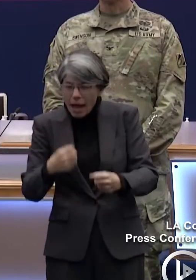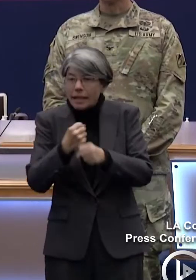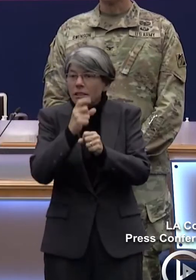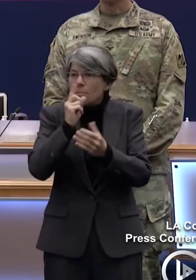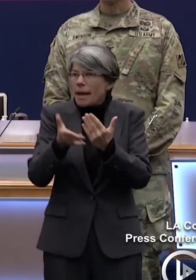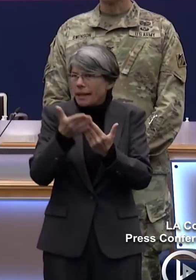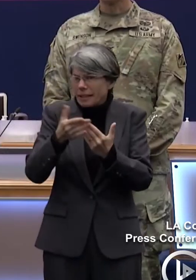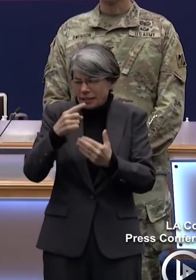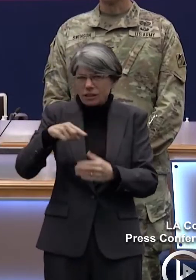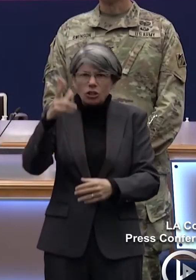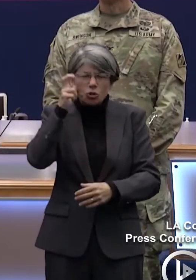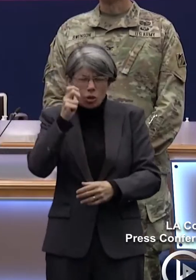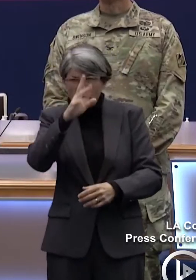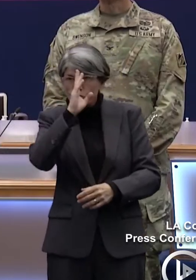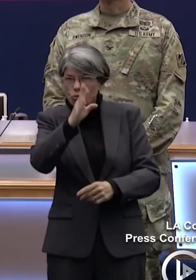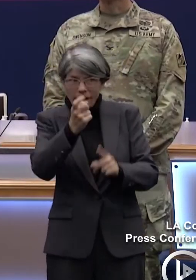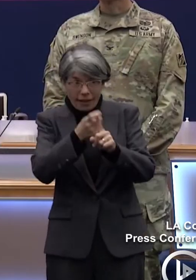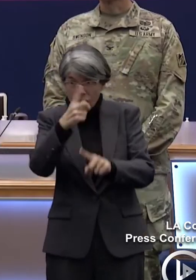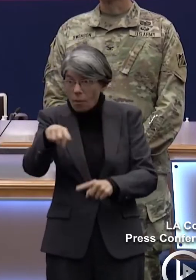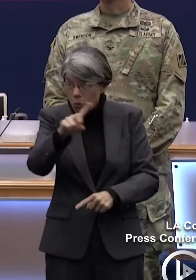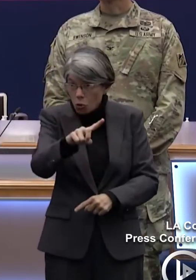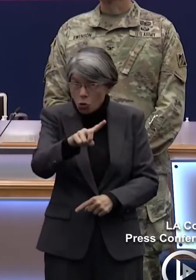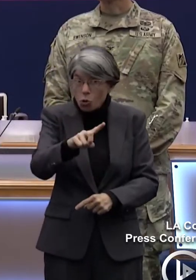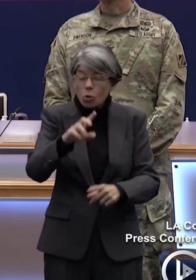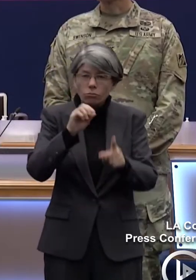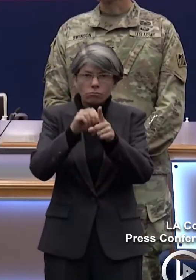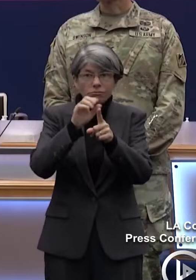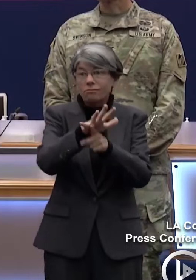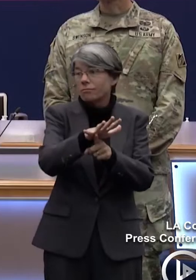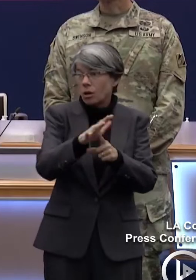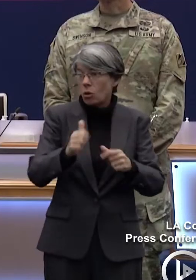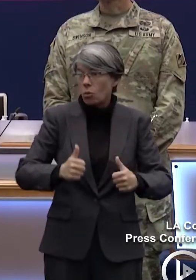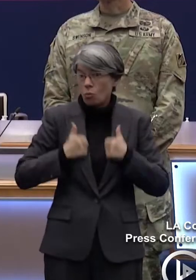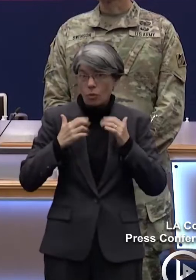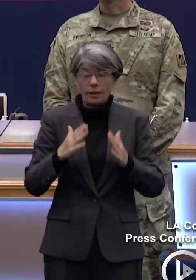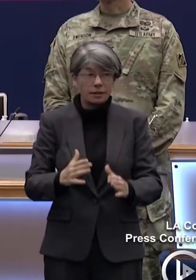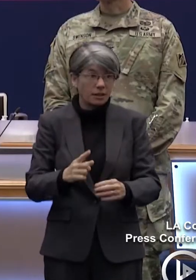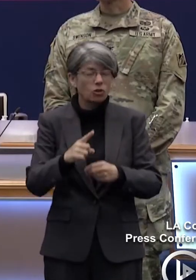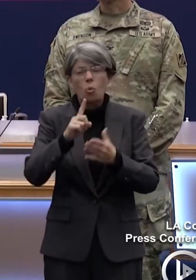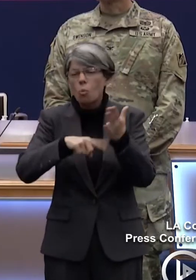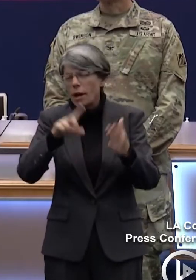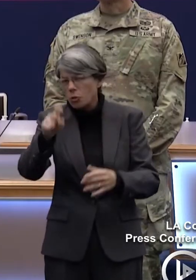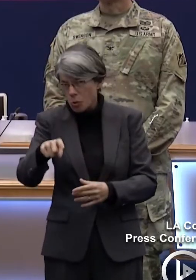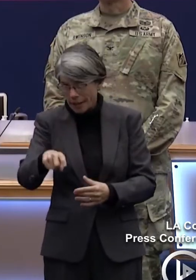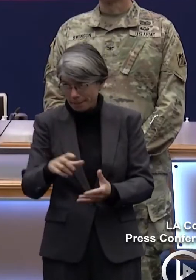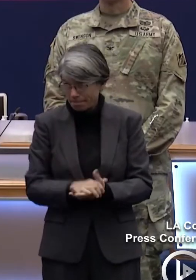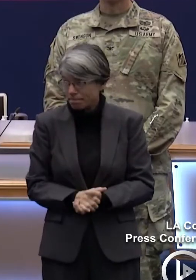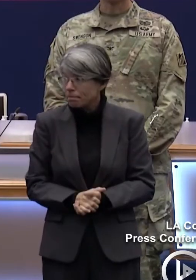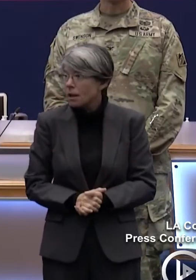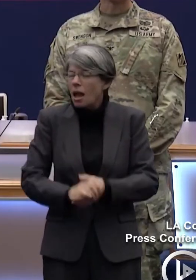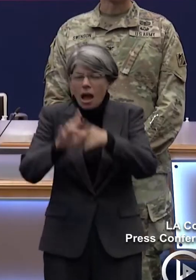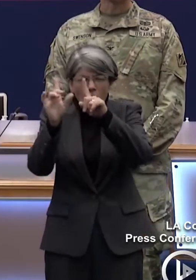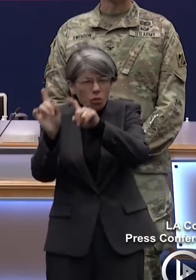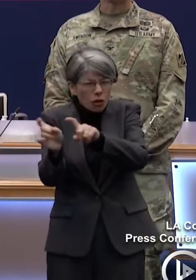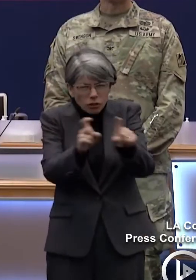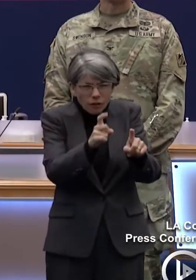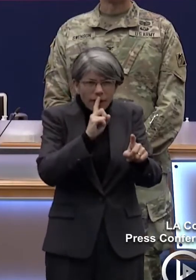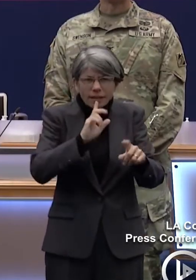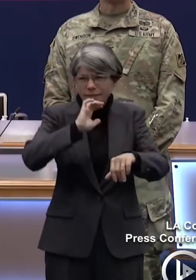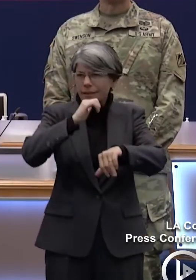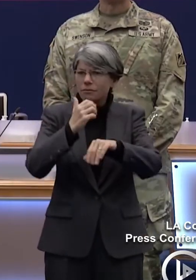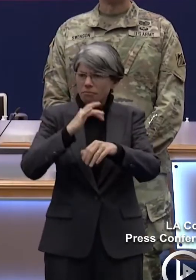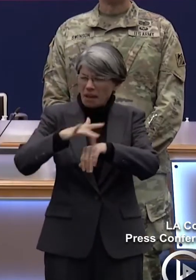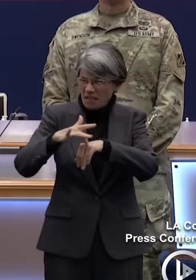it easy to hear directly from you, impacted residents, about what you need. The survey is